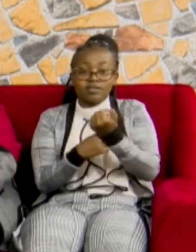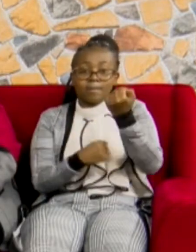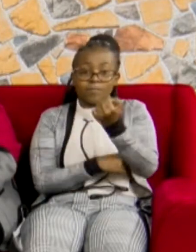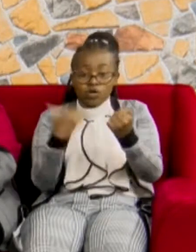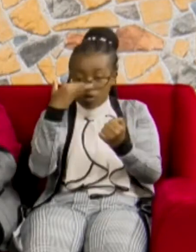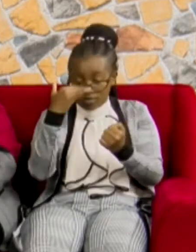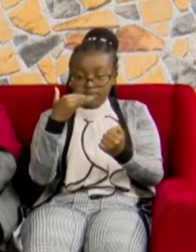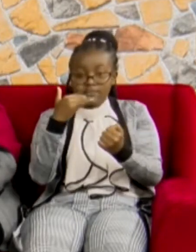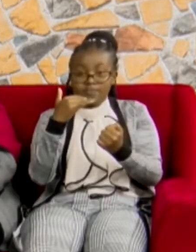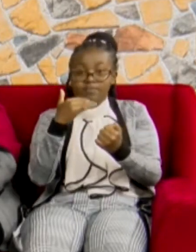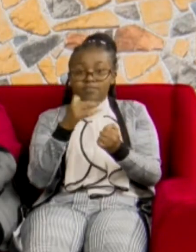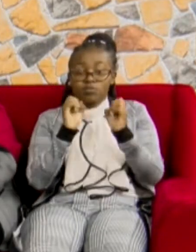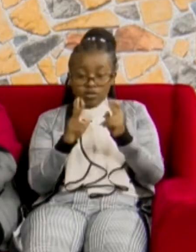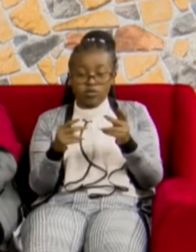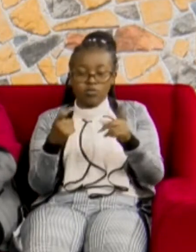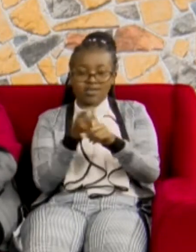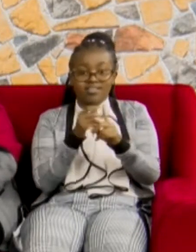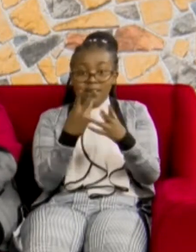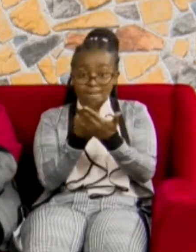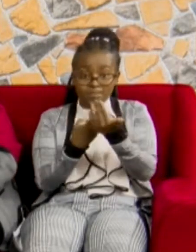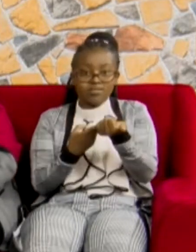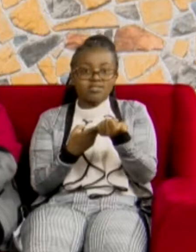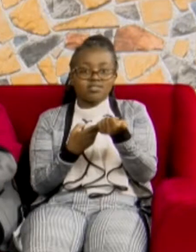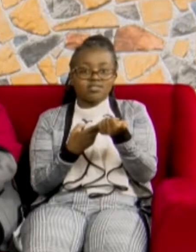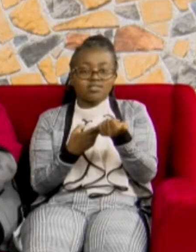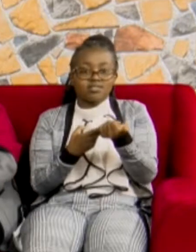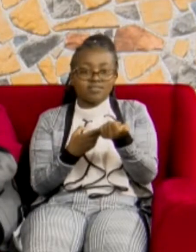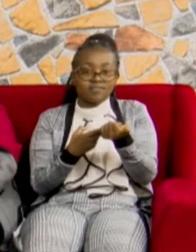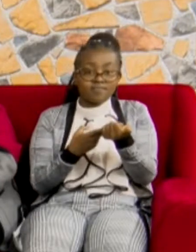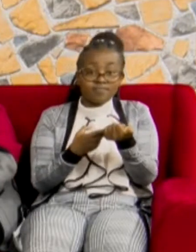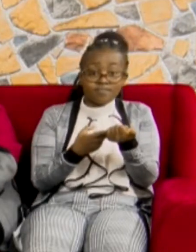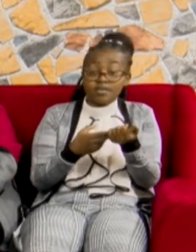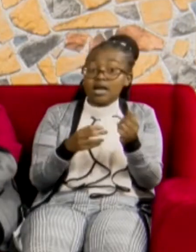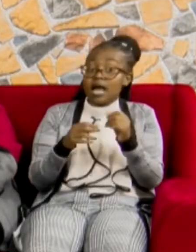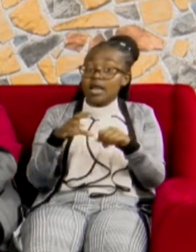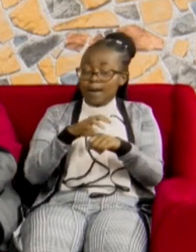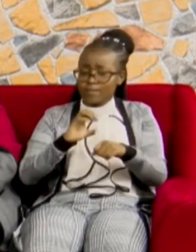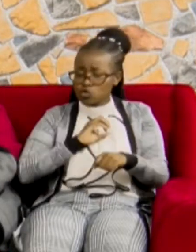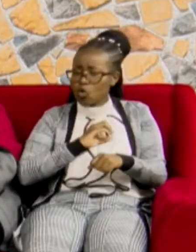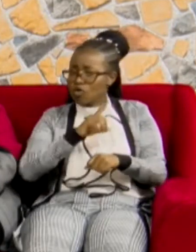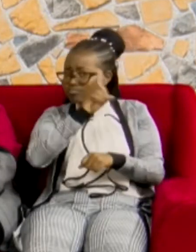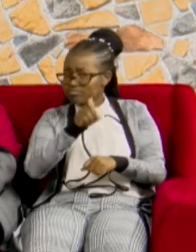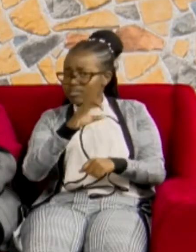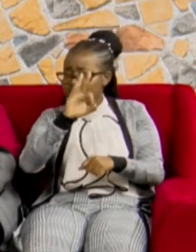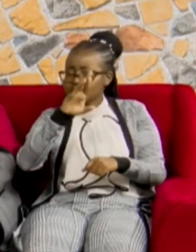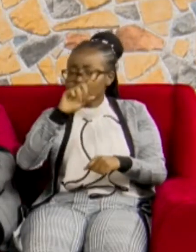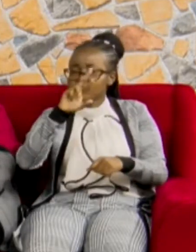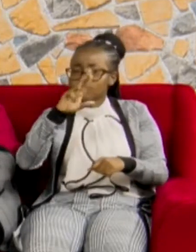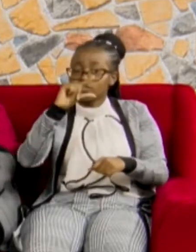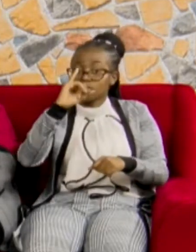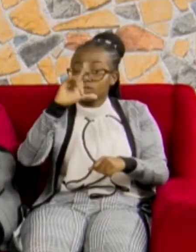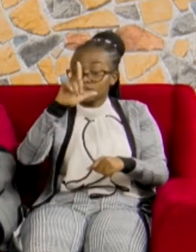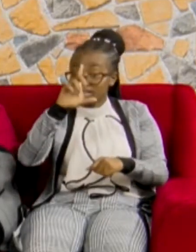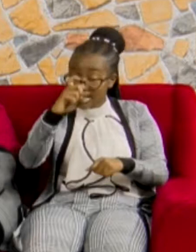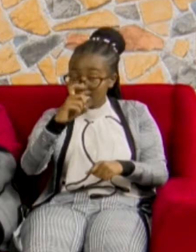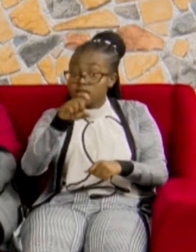spectrum disorder. Okay. So we treat both. Both of them. Yeah, we intervene for both. Can it come on its own, the Fragile X issue that is? It can